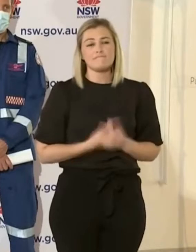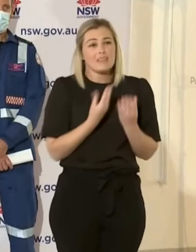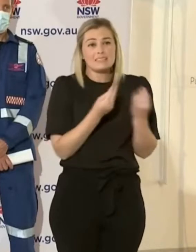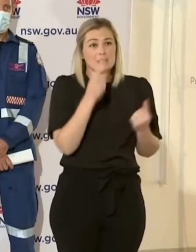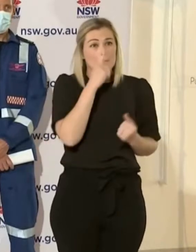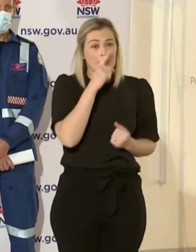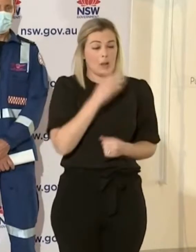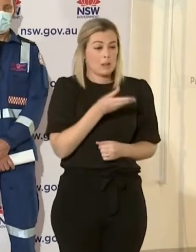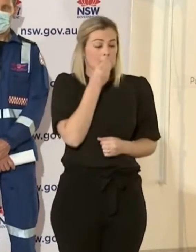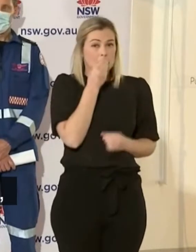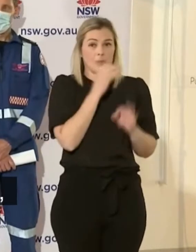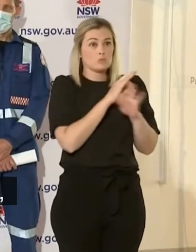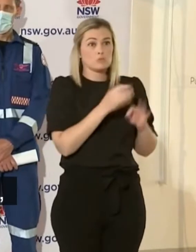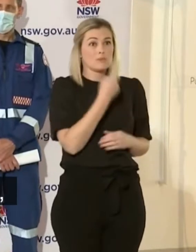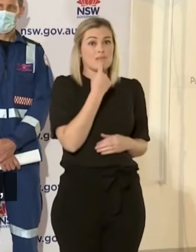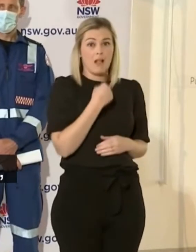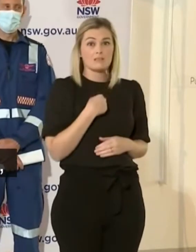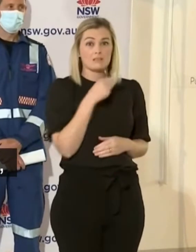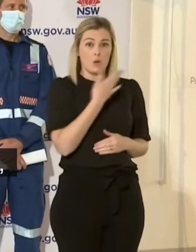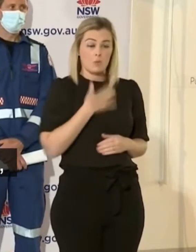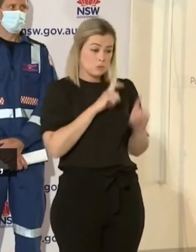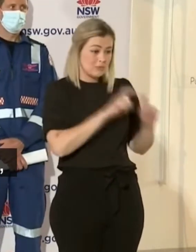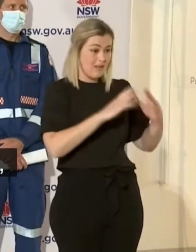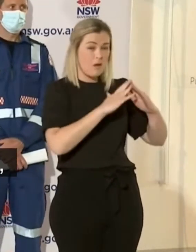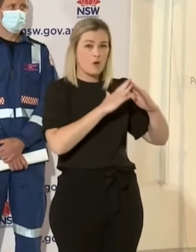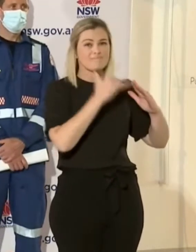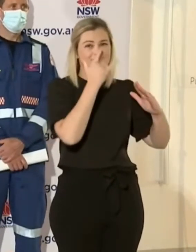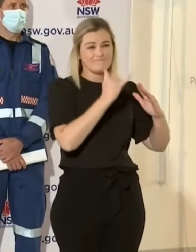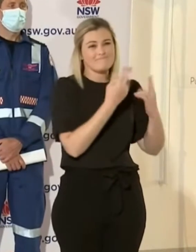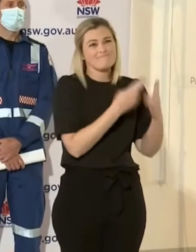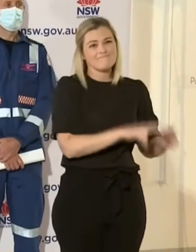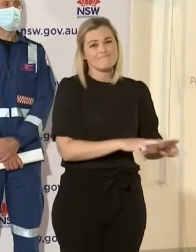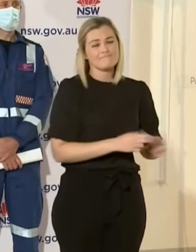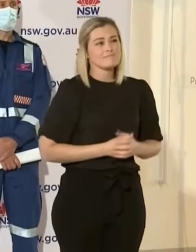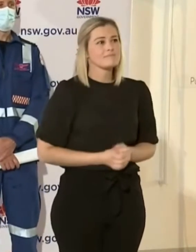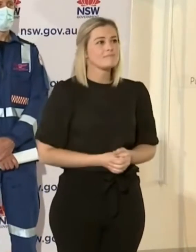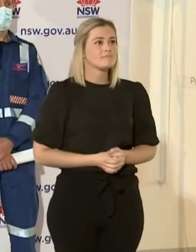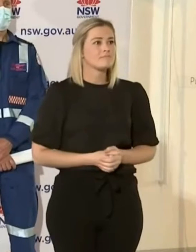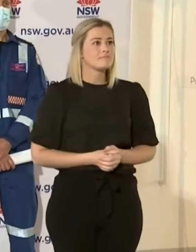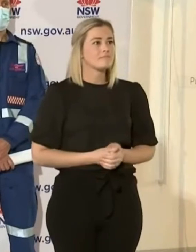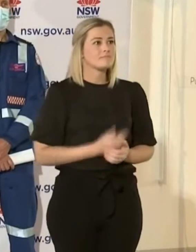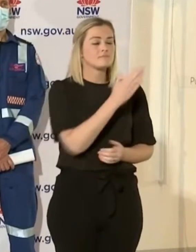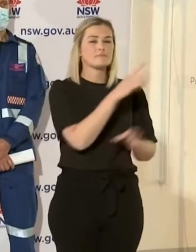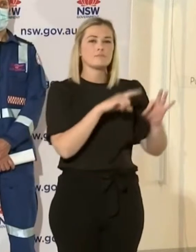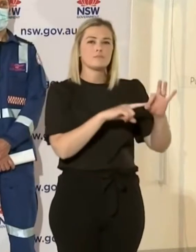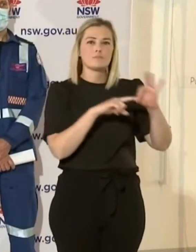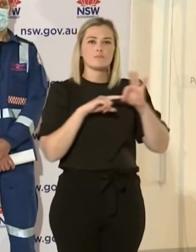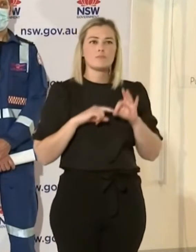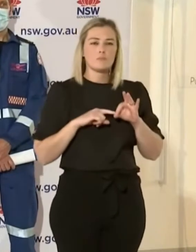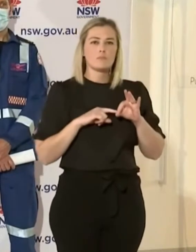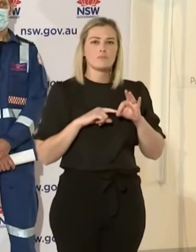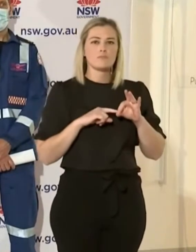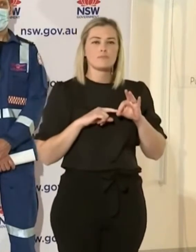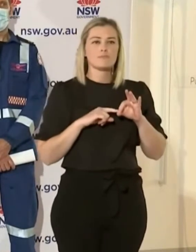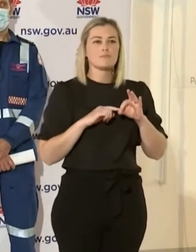that, yes, they can sadly pass away. Sorry, Chris. Sorry. Yes, just a couple of questions on workplaces, particularly ahead of Freedom